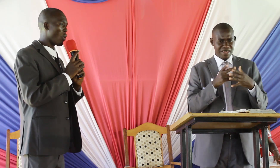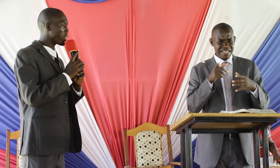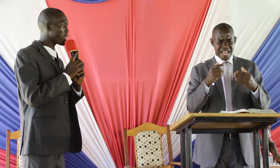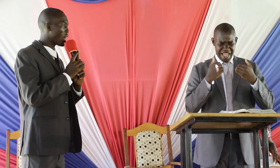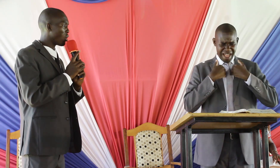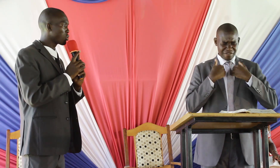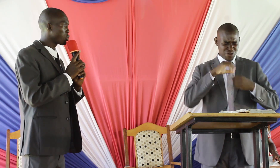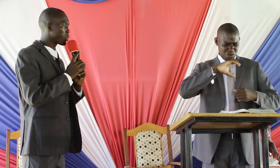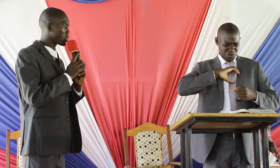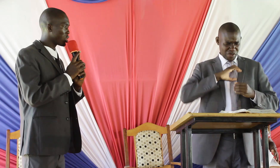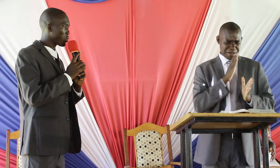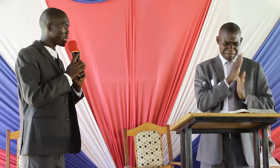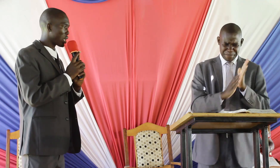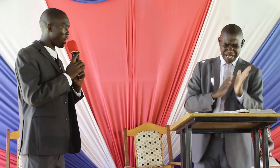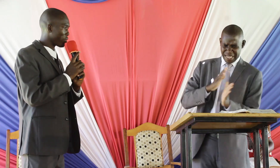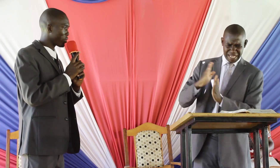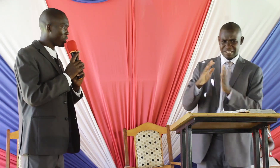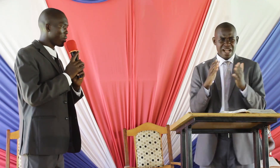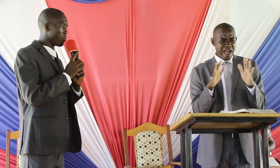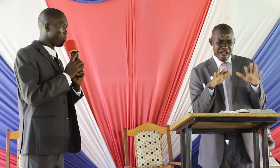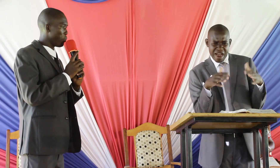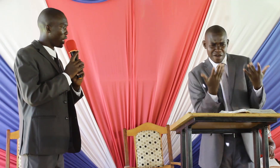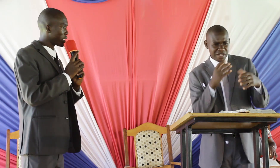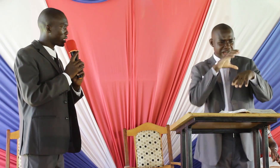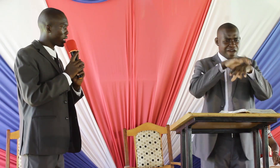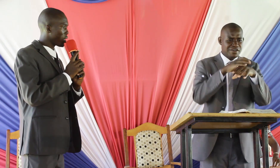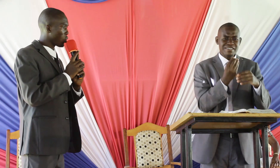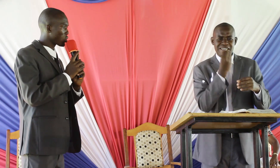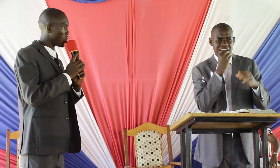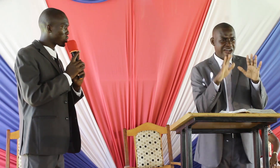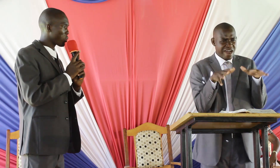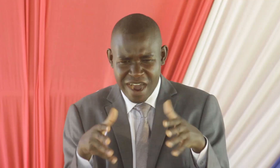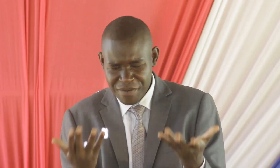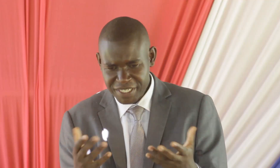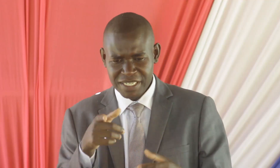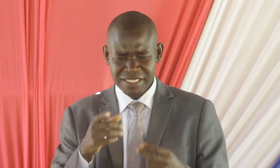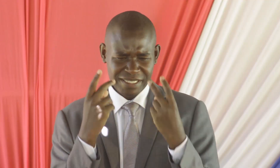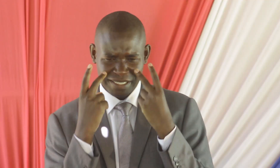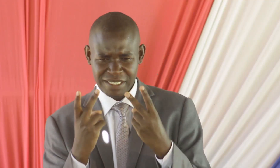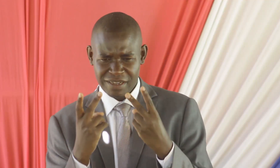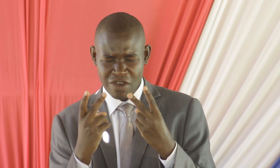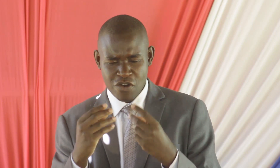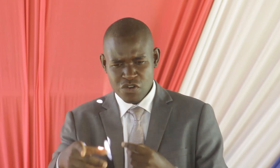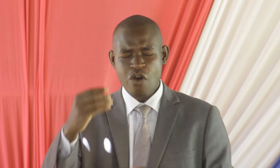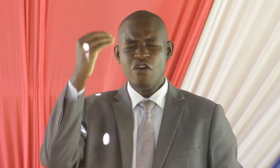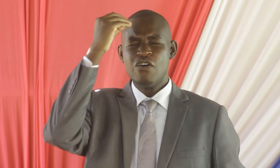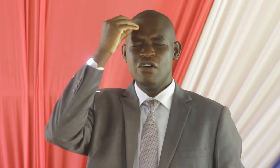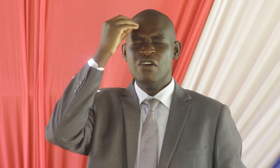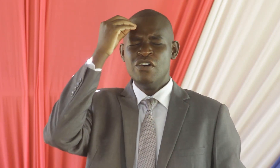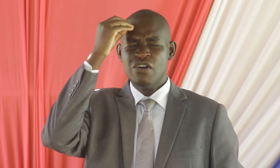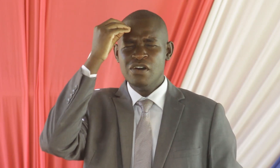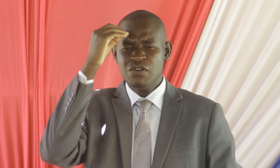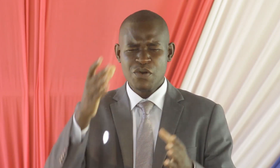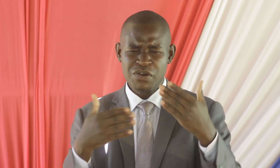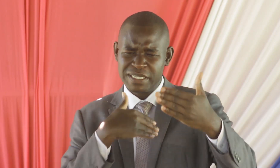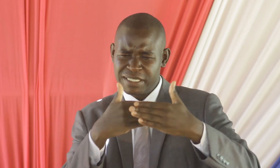So wondering how he could proceed on with his life. But he was also wondering on how he could prepare and